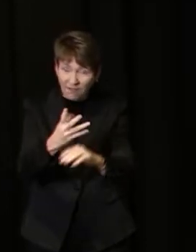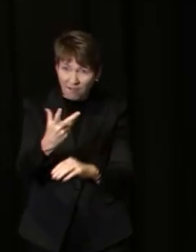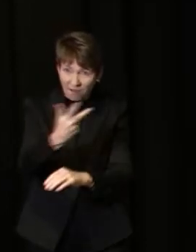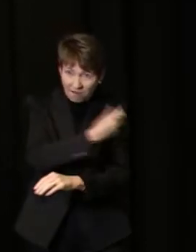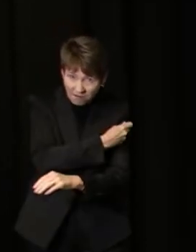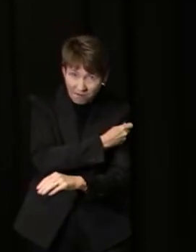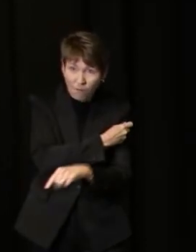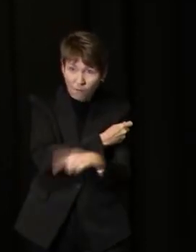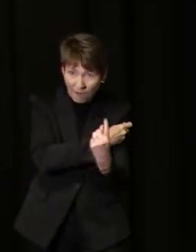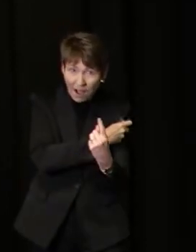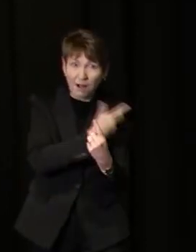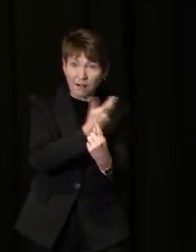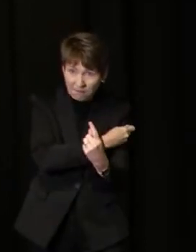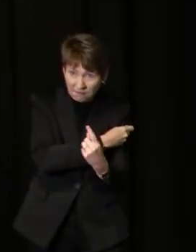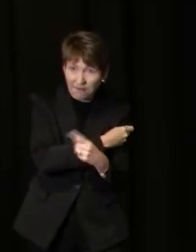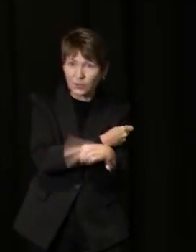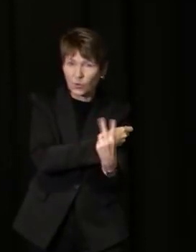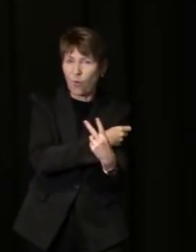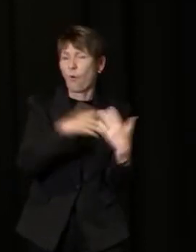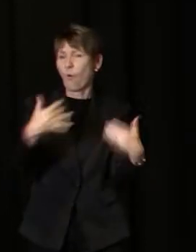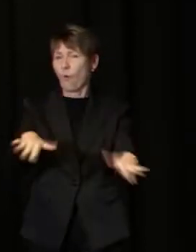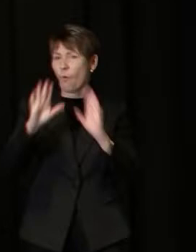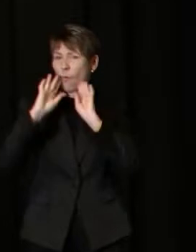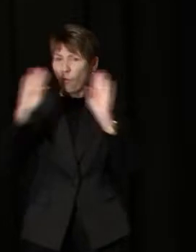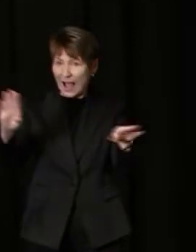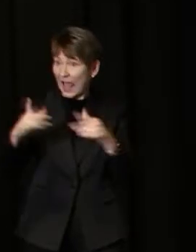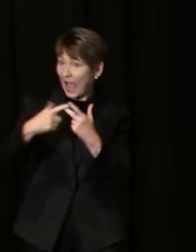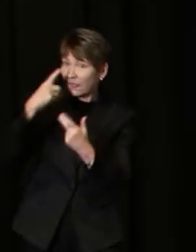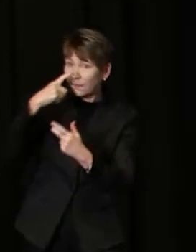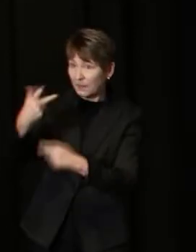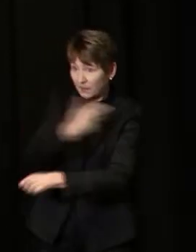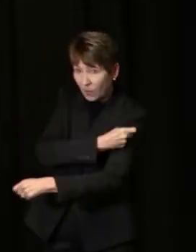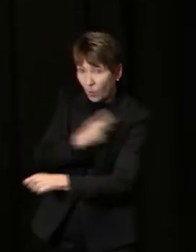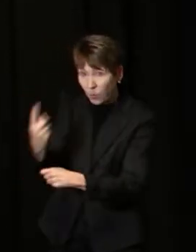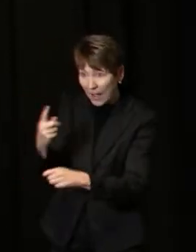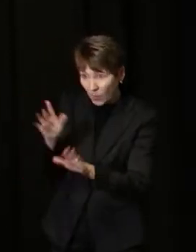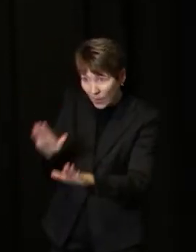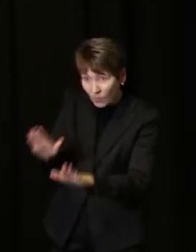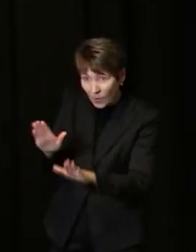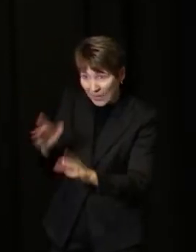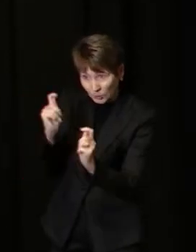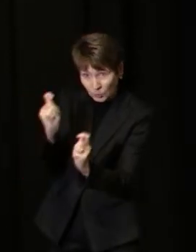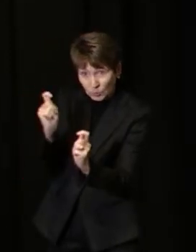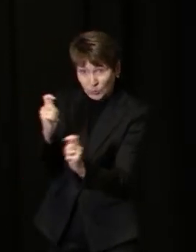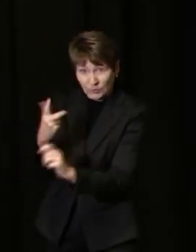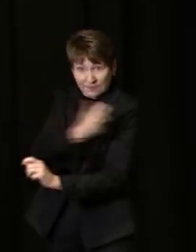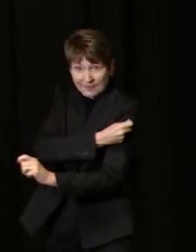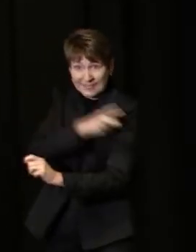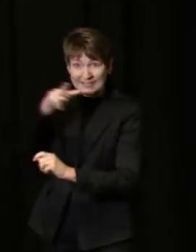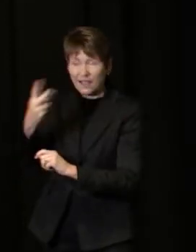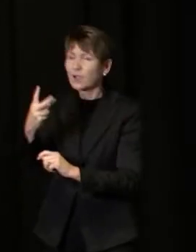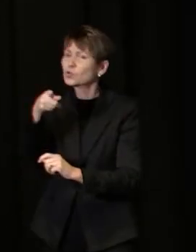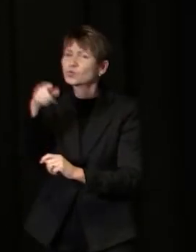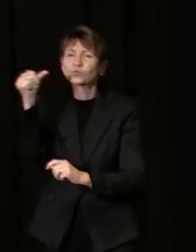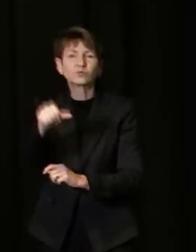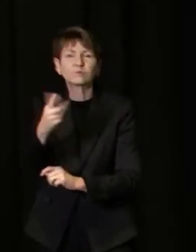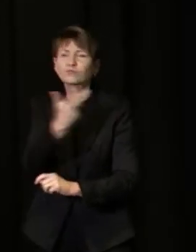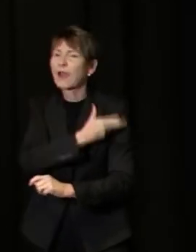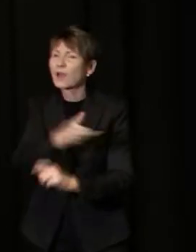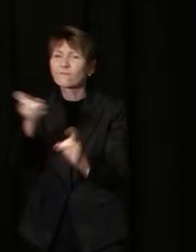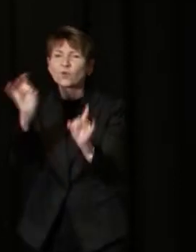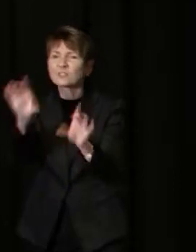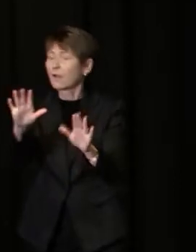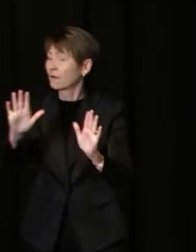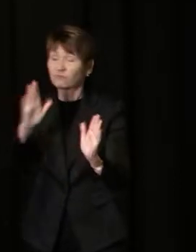proud of. All of those who've had a single dose and are waiting for the interval to pass, we're proud of you and you should be proud of yourself. There's nothing more important than